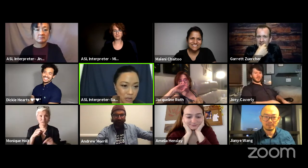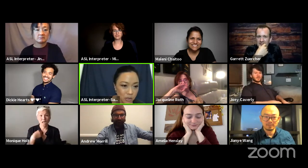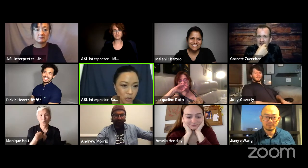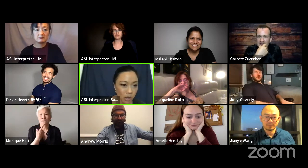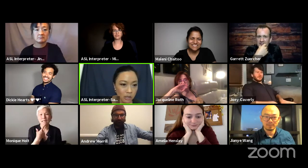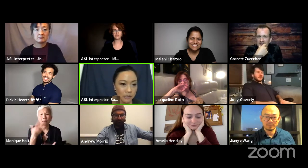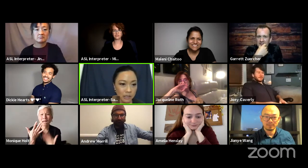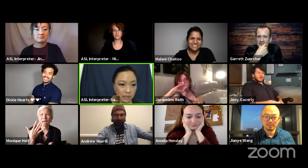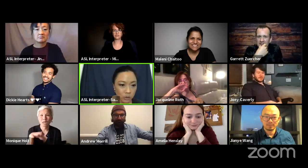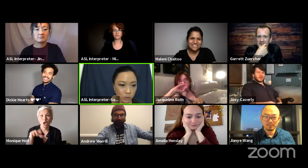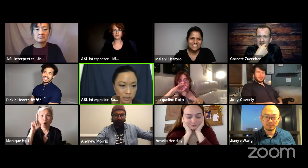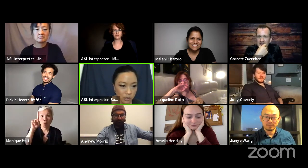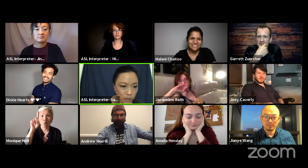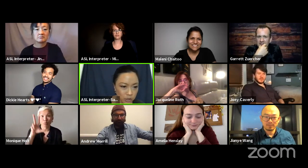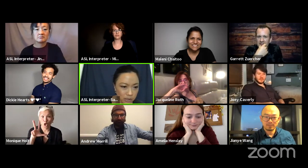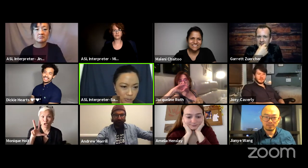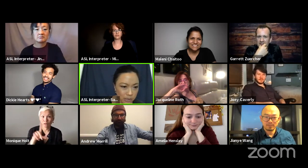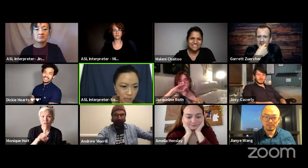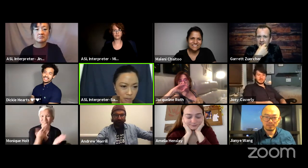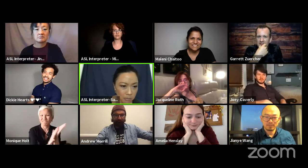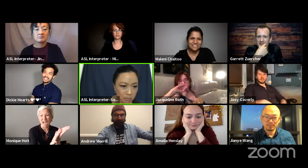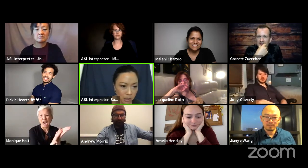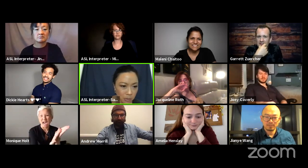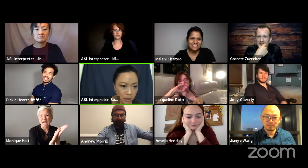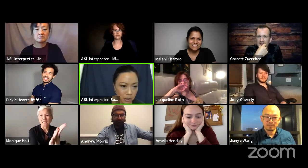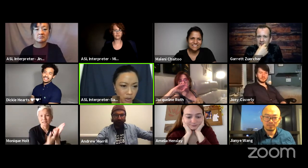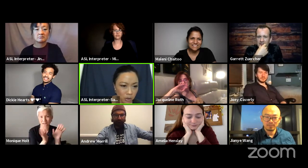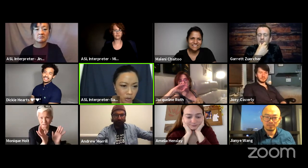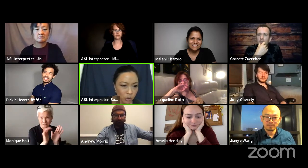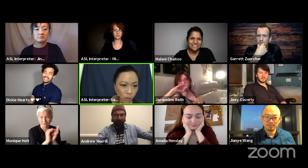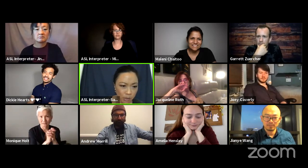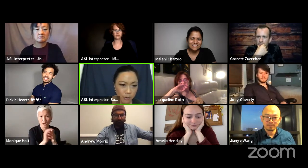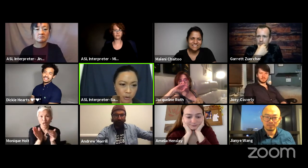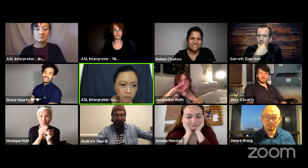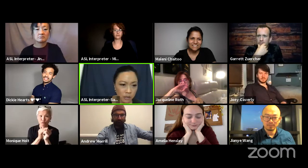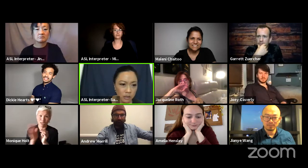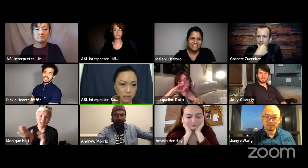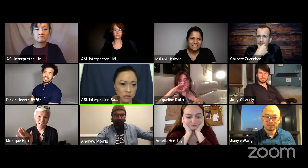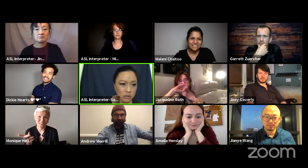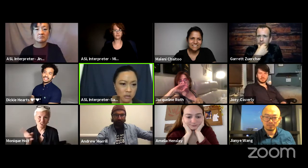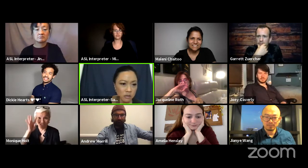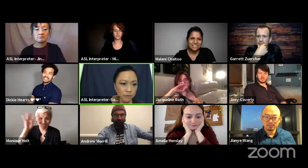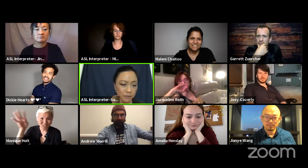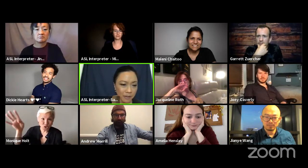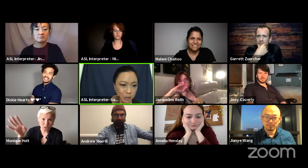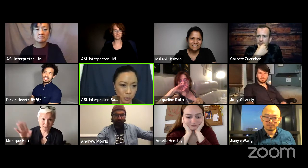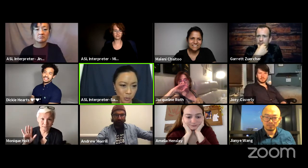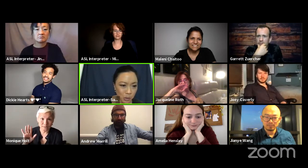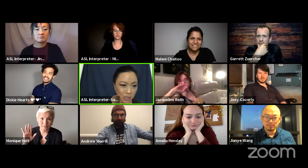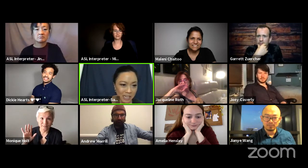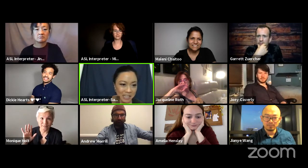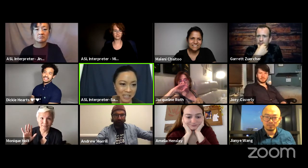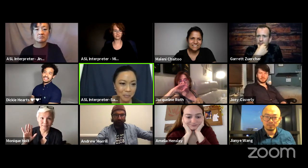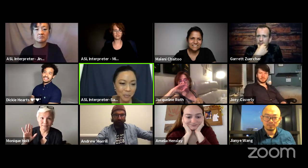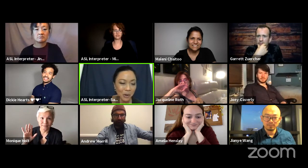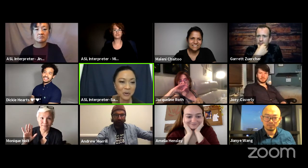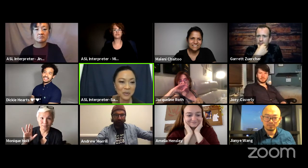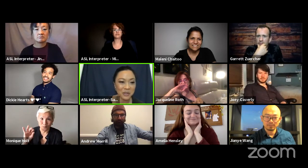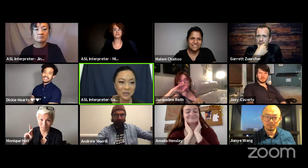So all of the linguistic questions, I would say maybe 1/3 of it is factual, and then part of it is also,